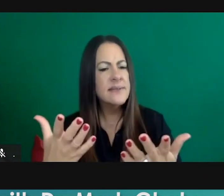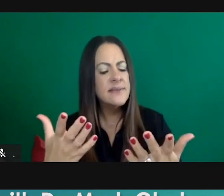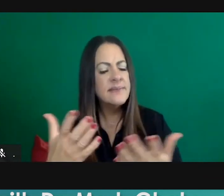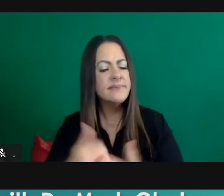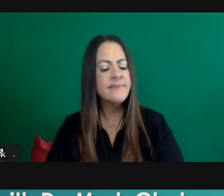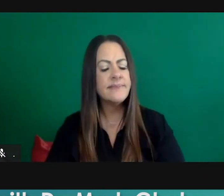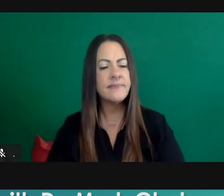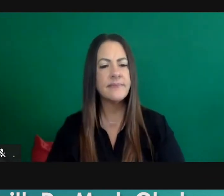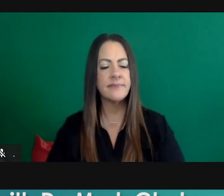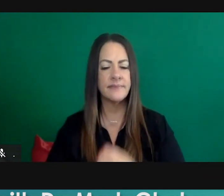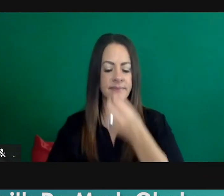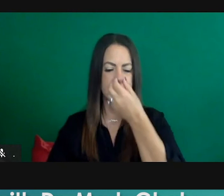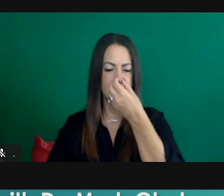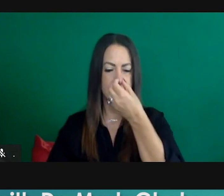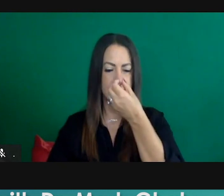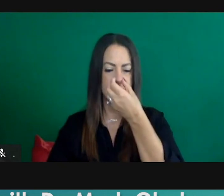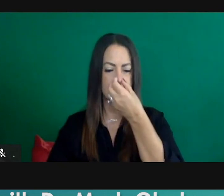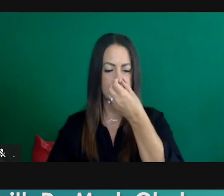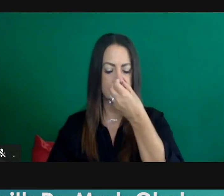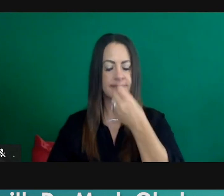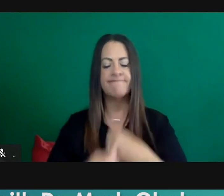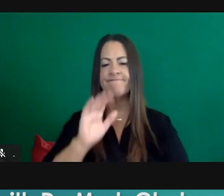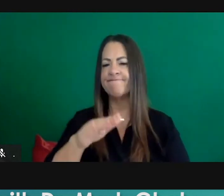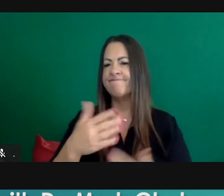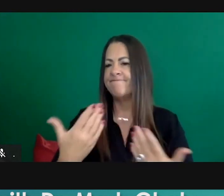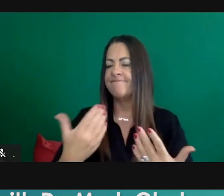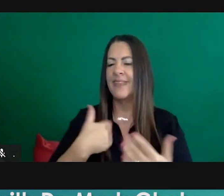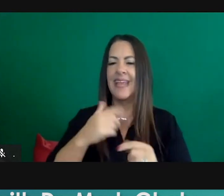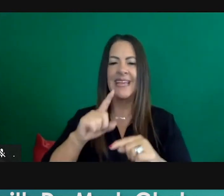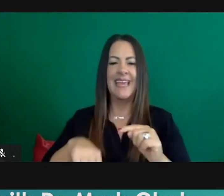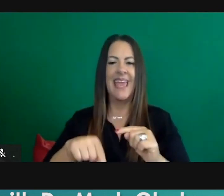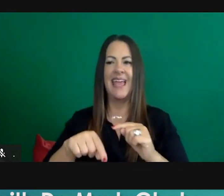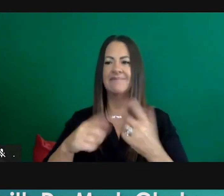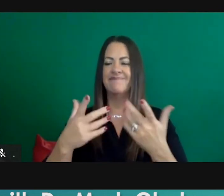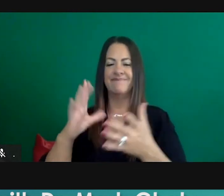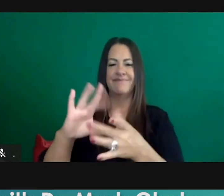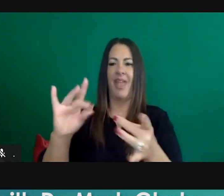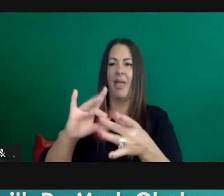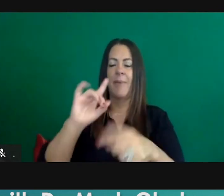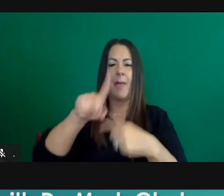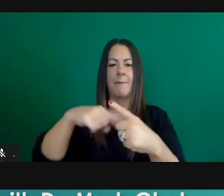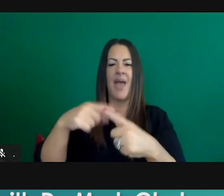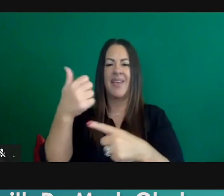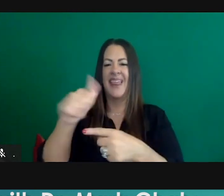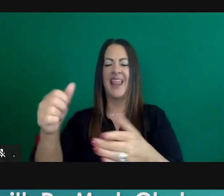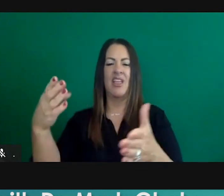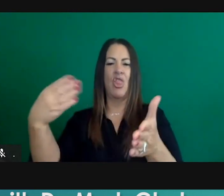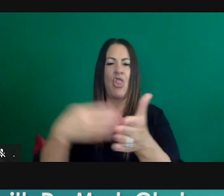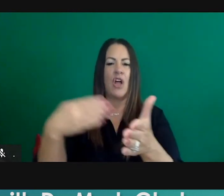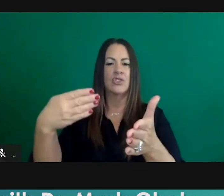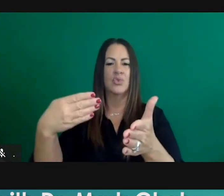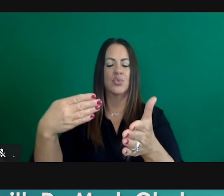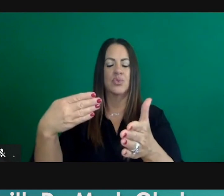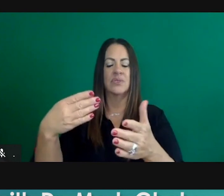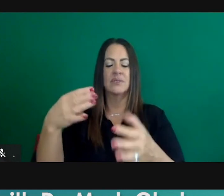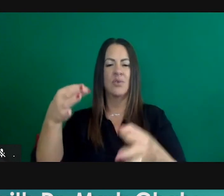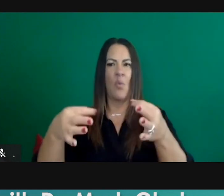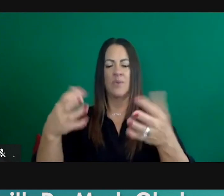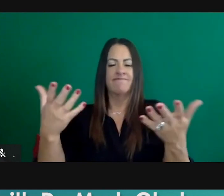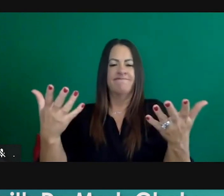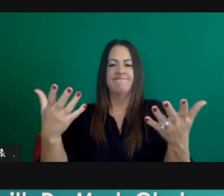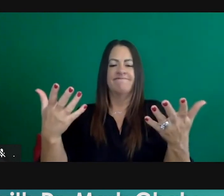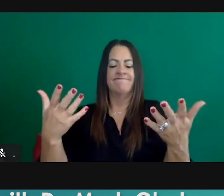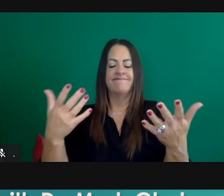top that I really can't comment on active litigation. So I'll just keep generally the idea that our